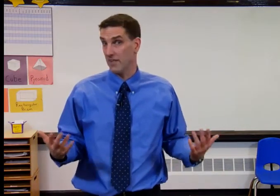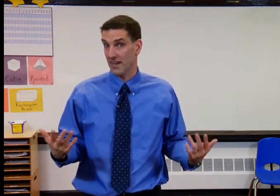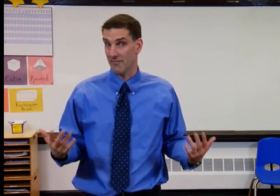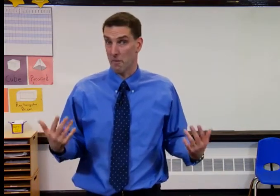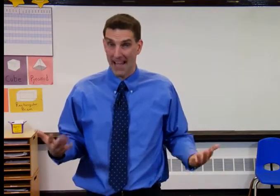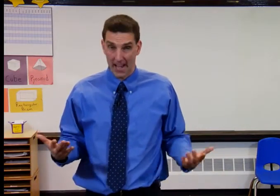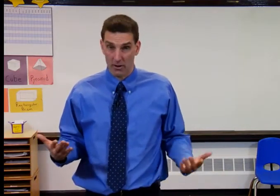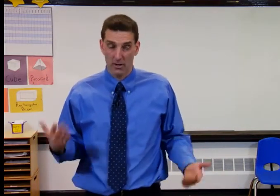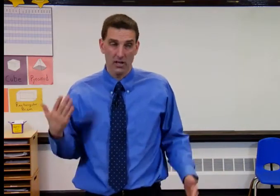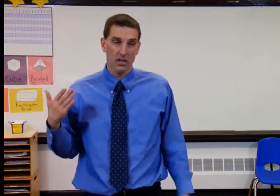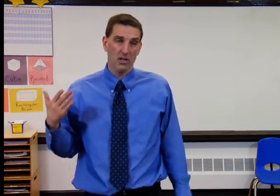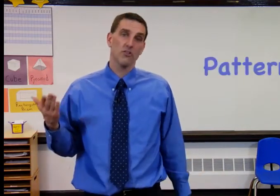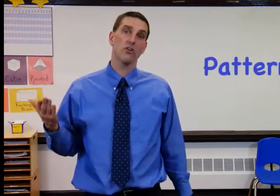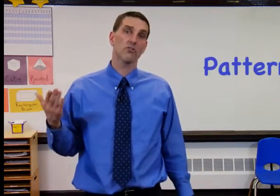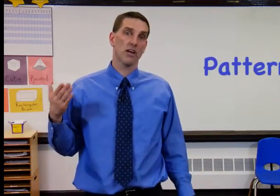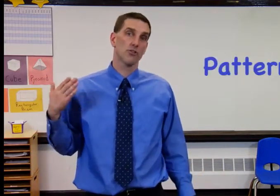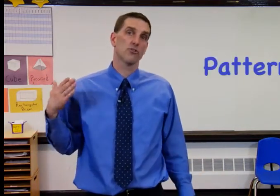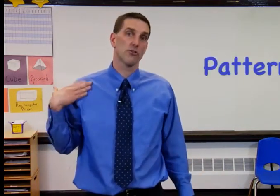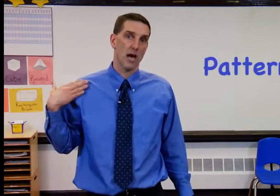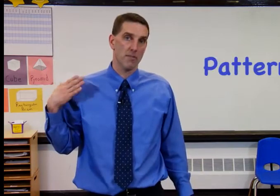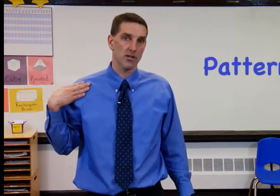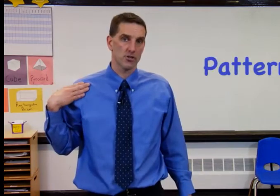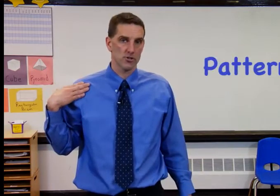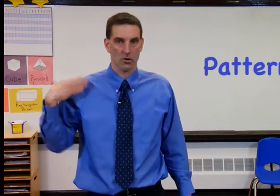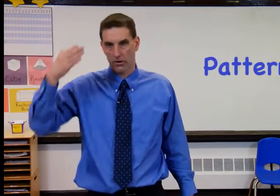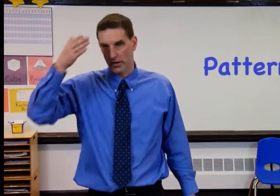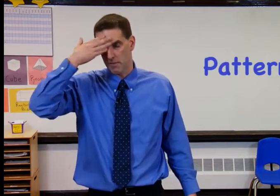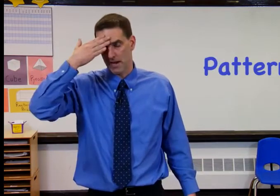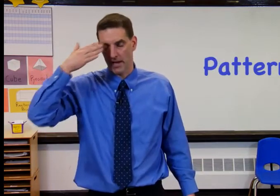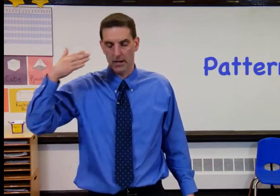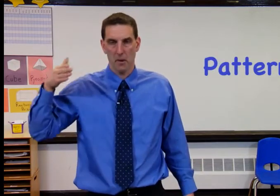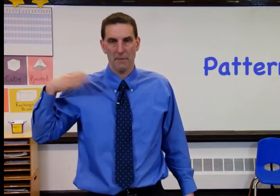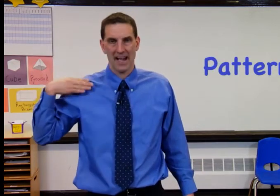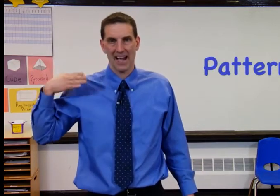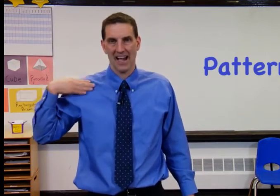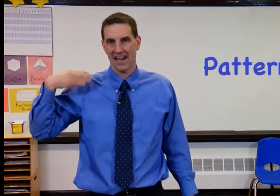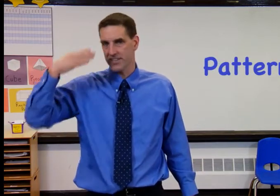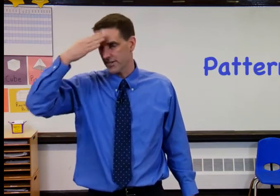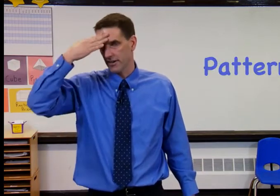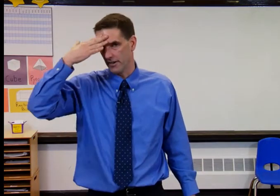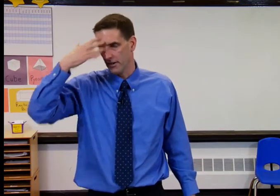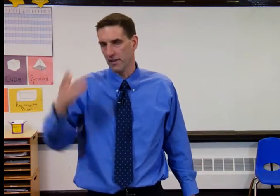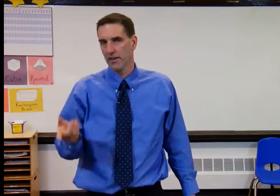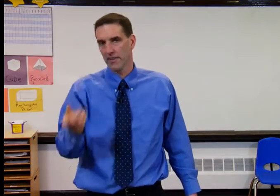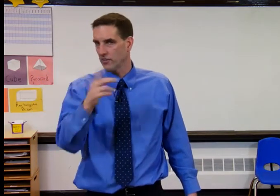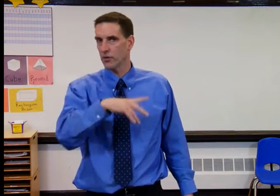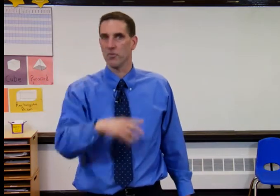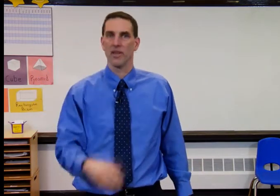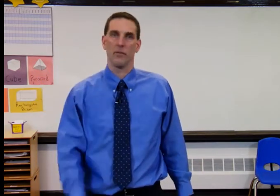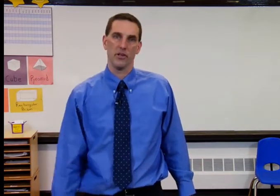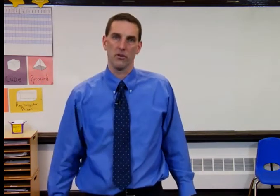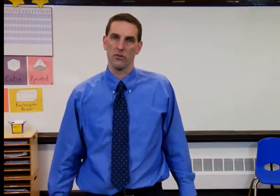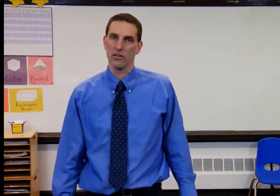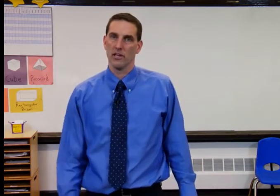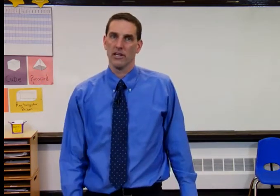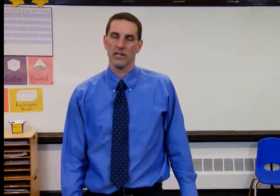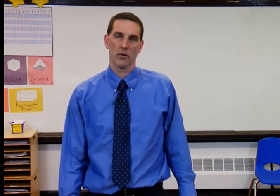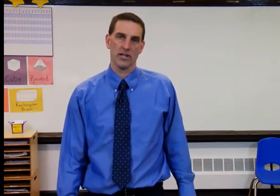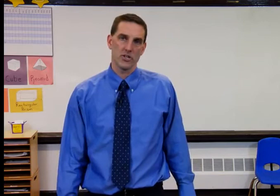of a pattern. So usually I just tap my shoulder and then my head. Pattern. That's a symbol that we used in grade 2